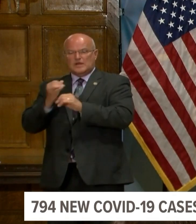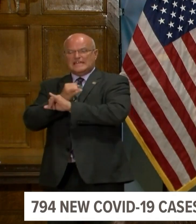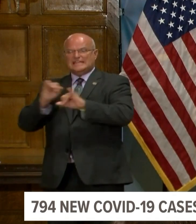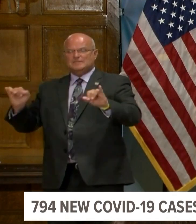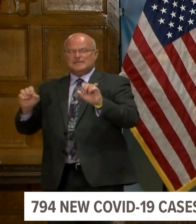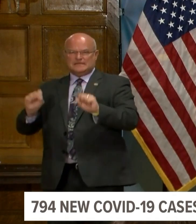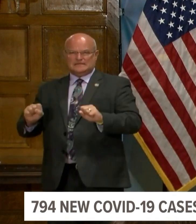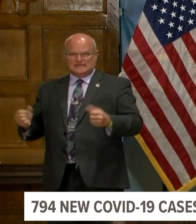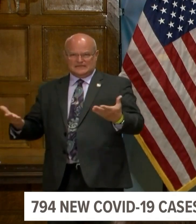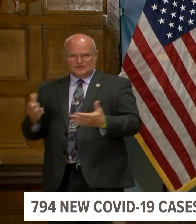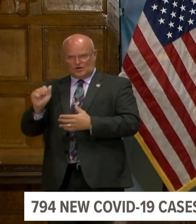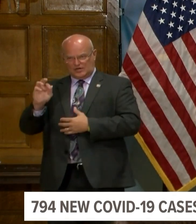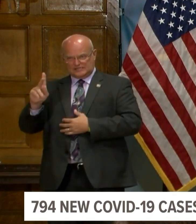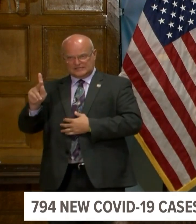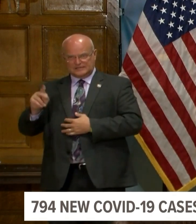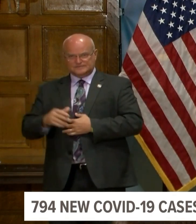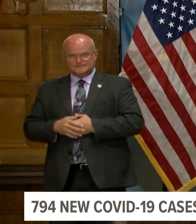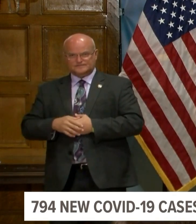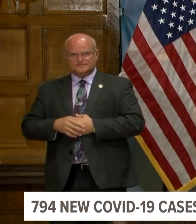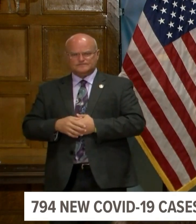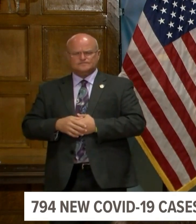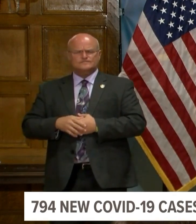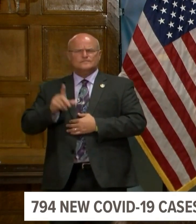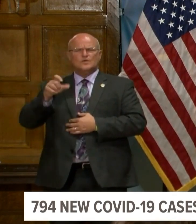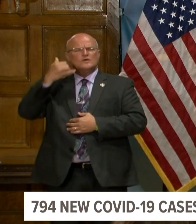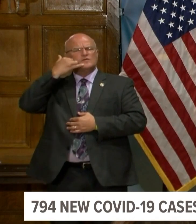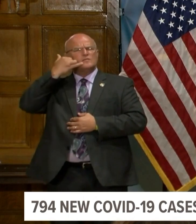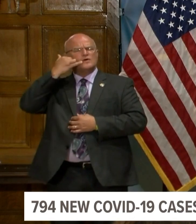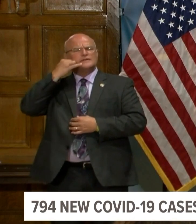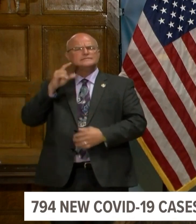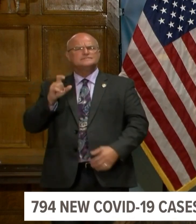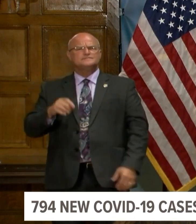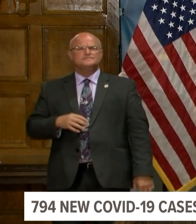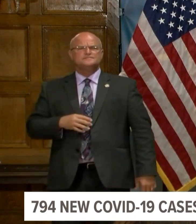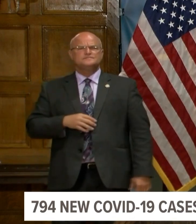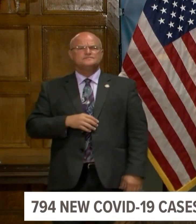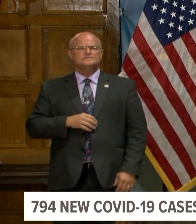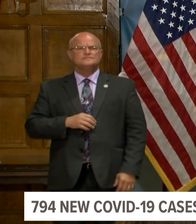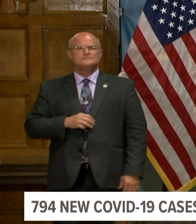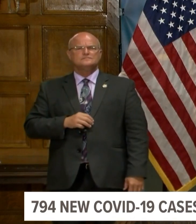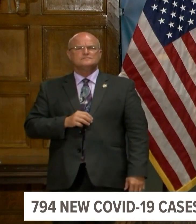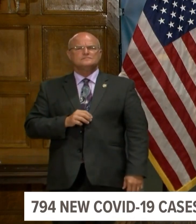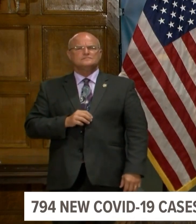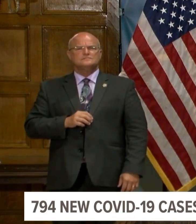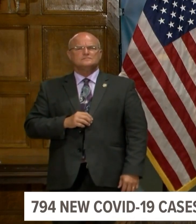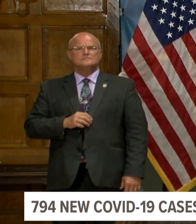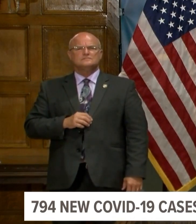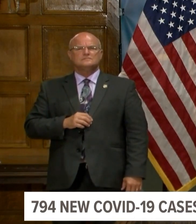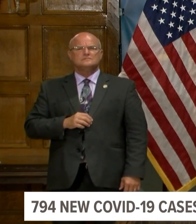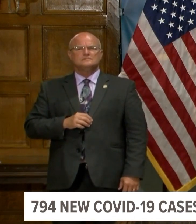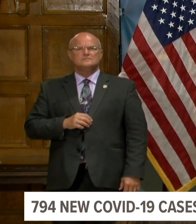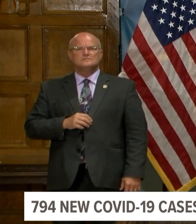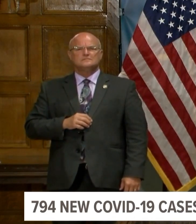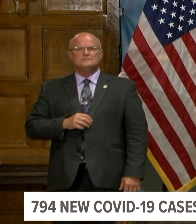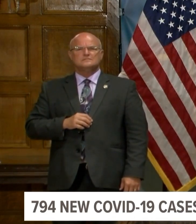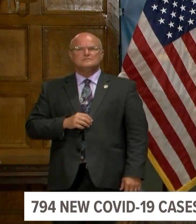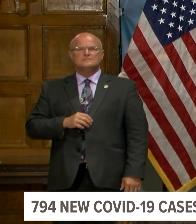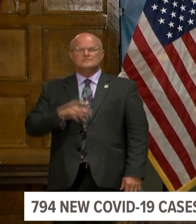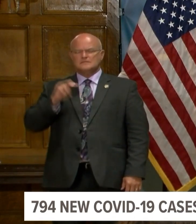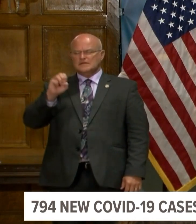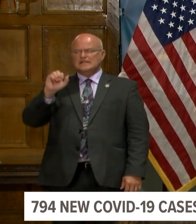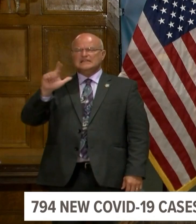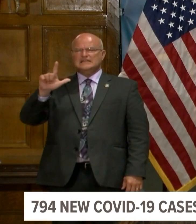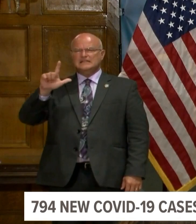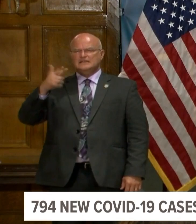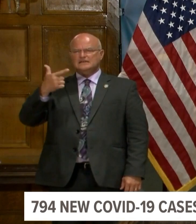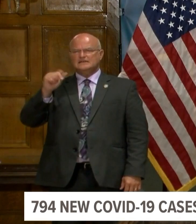independent capability. Is there a question remotely? Yes, Governor, good afternoon. It's Neil Gladner in Hot Springs, and this